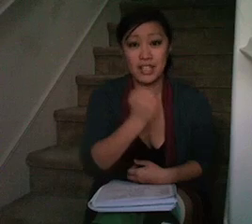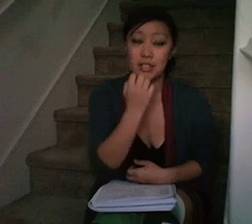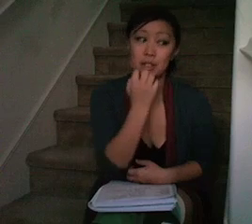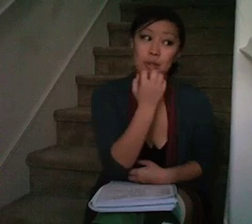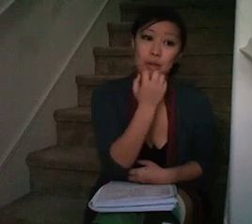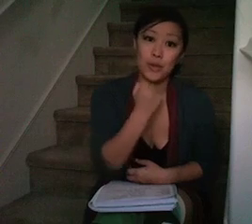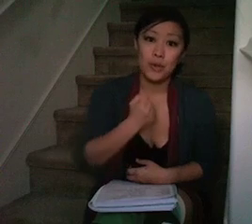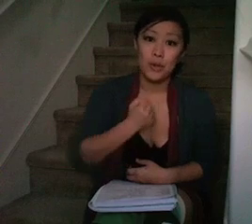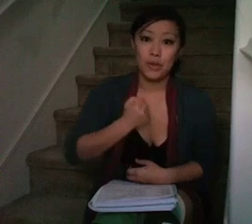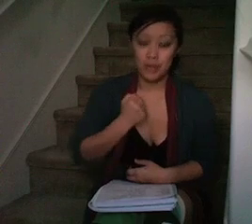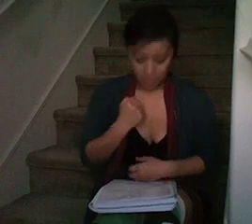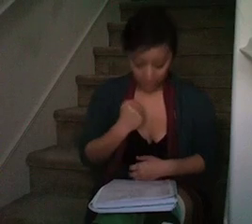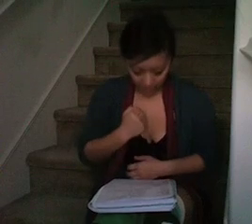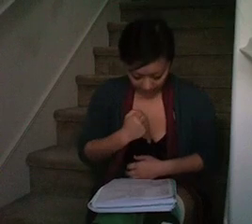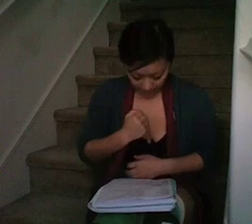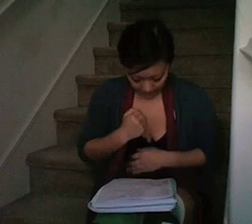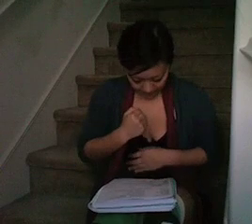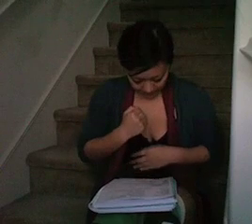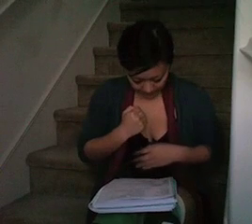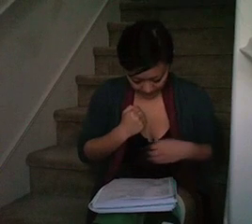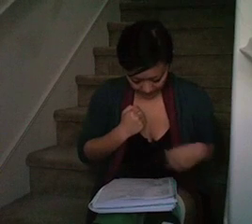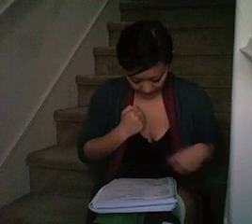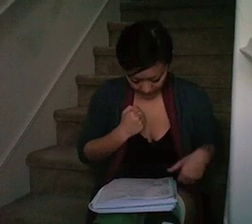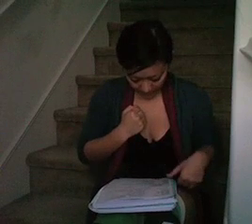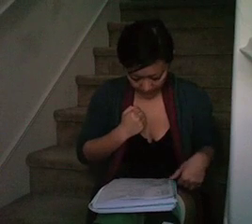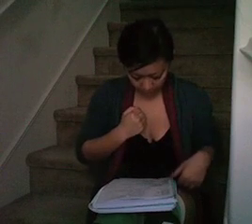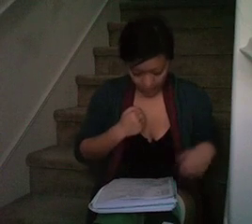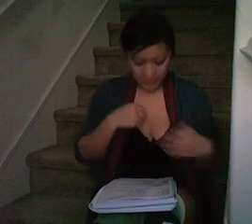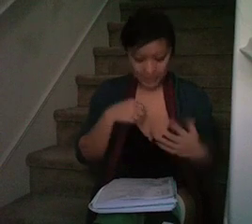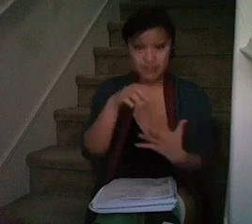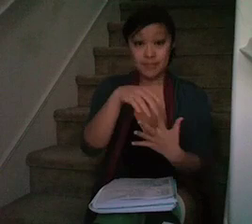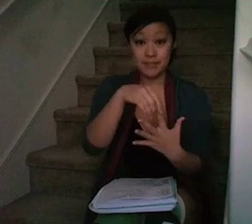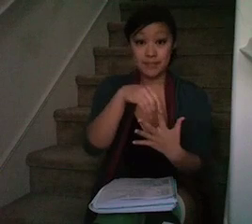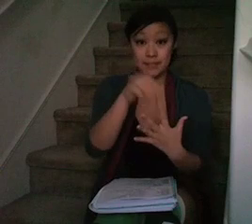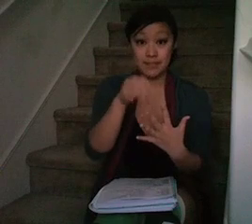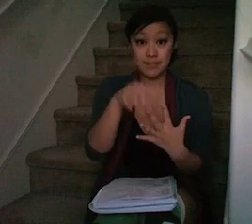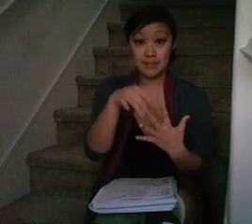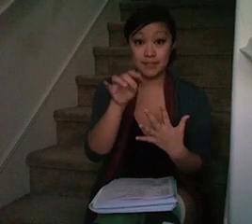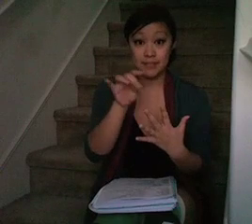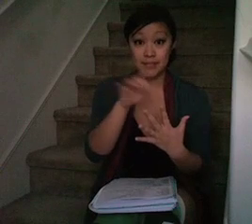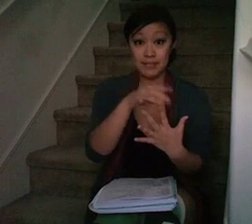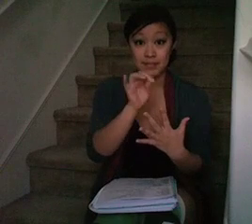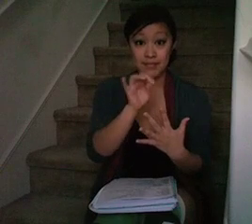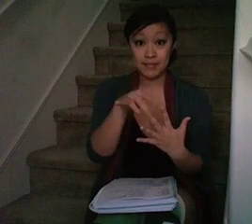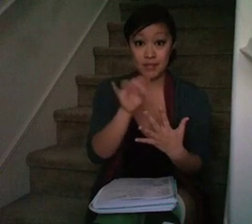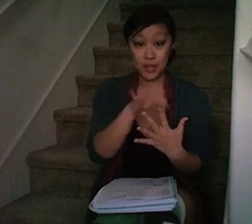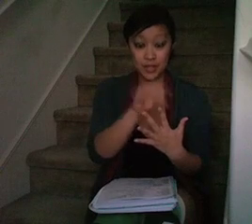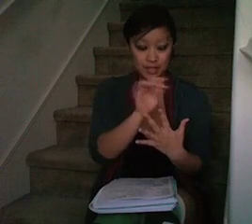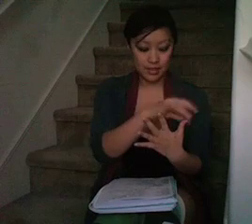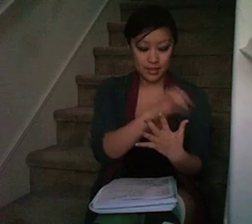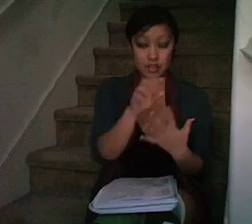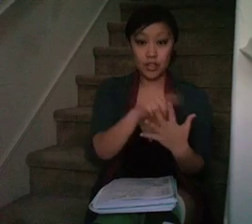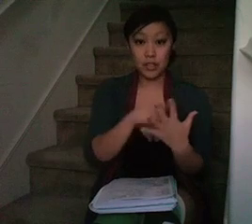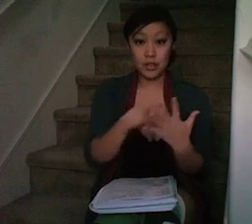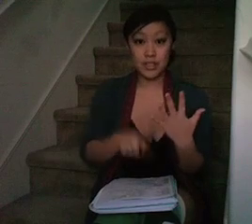like really cherish something. Um, choice, choice, these are all your choices,